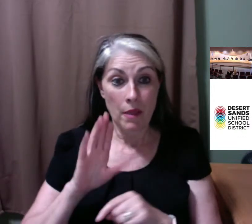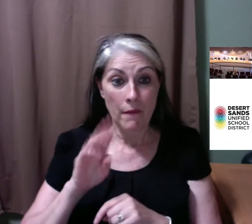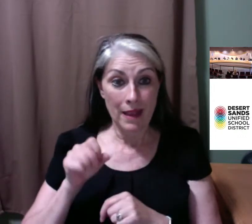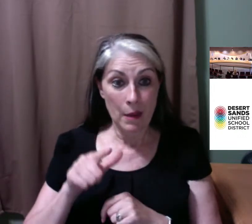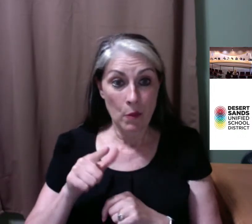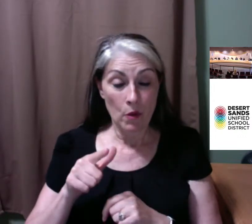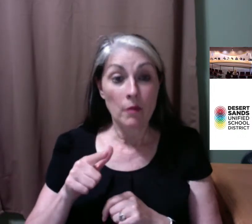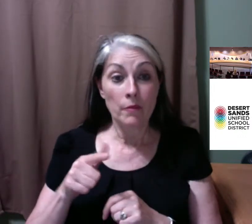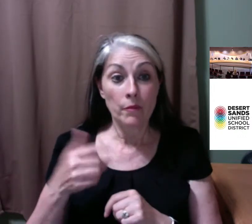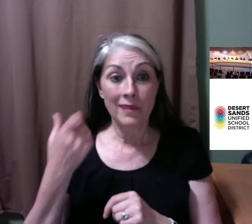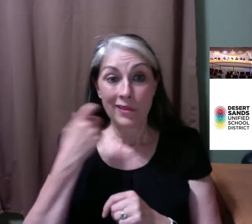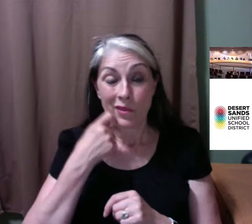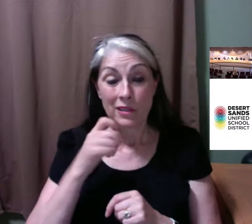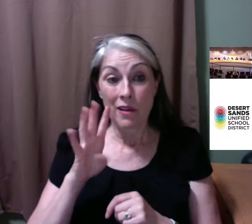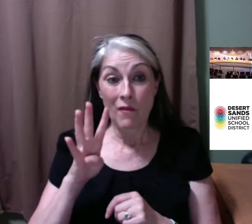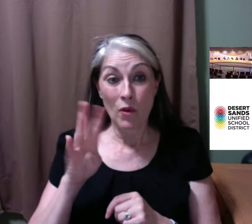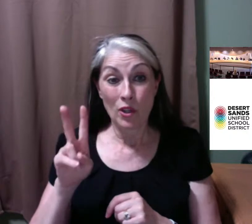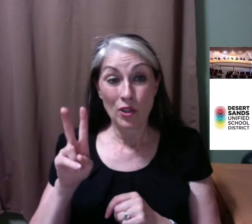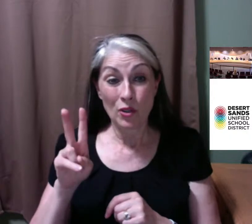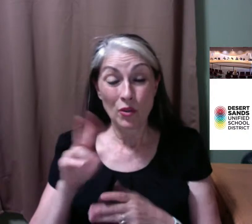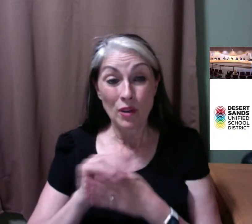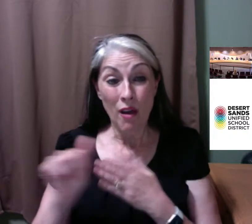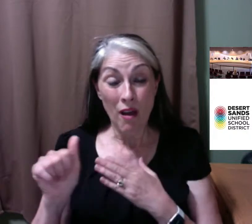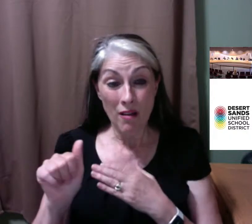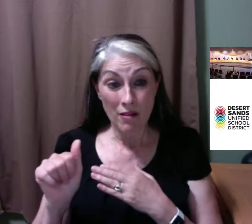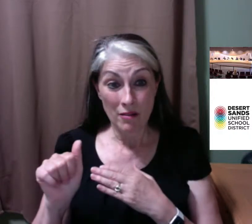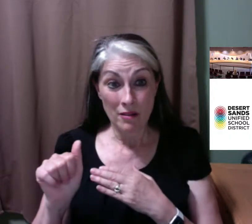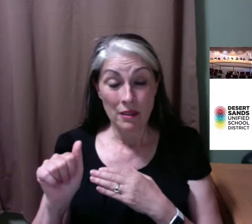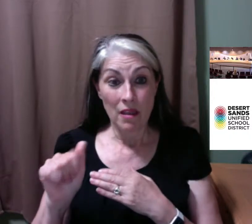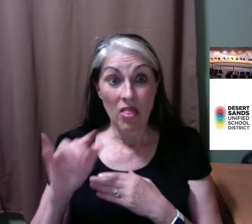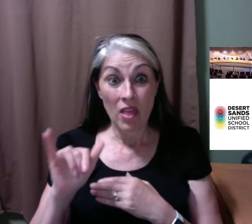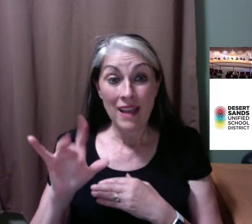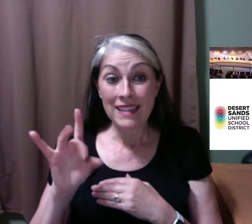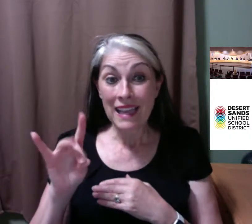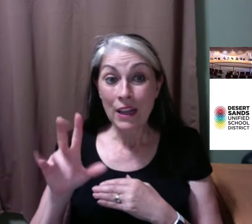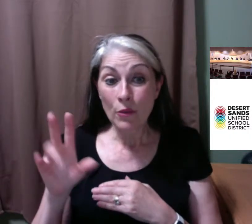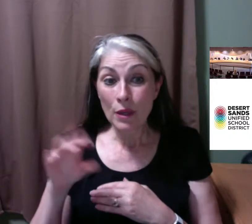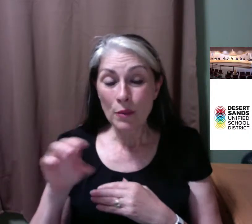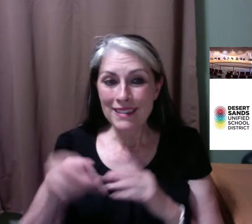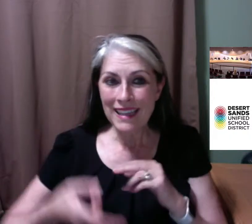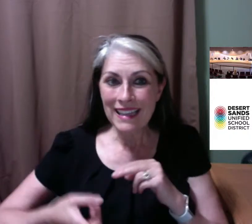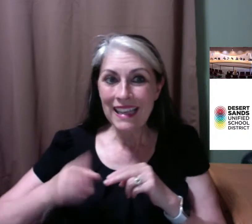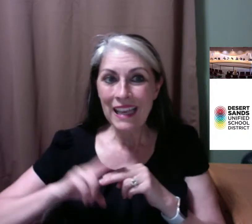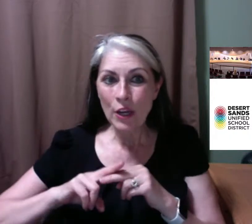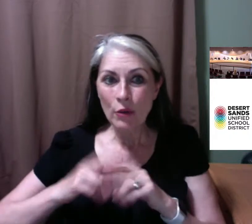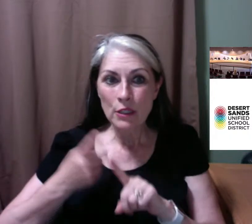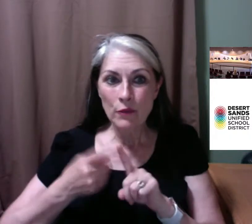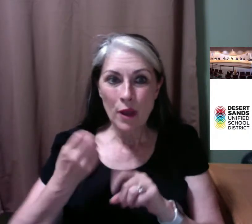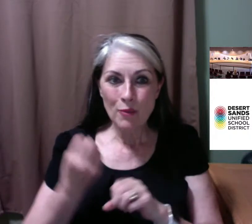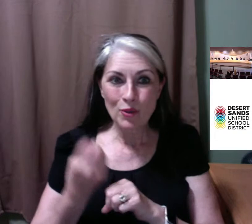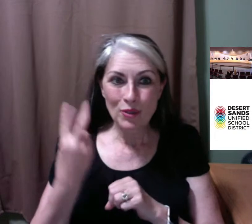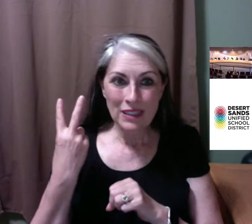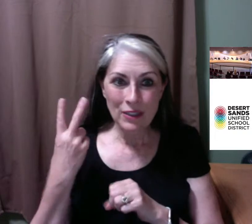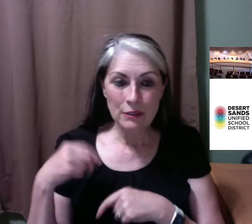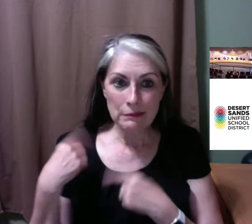past April was $42.69. So that's an 83% increase over 2 years. So there